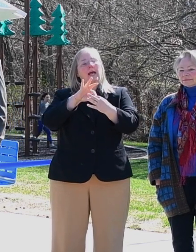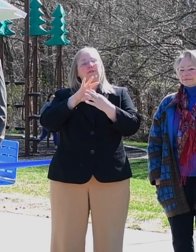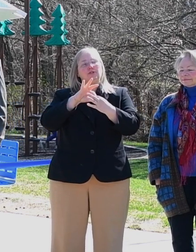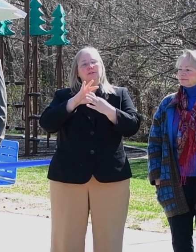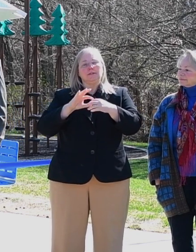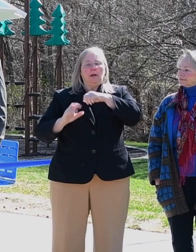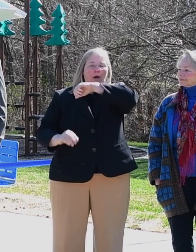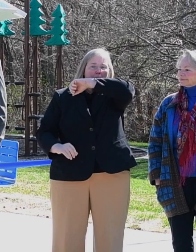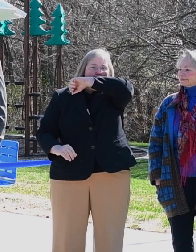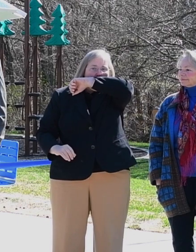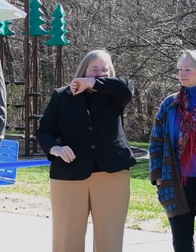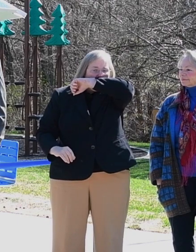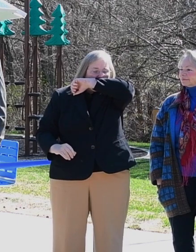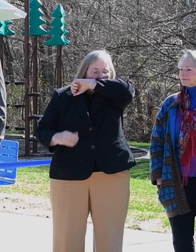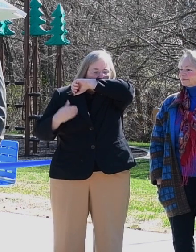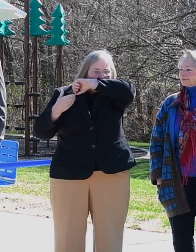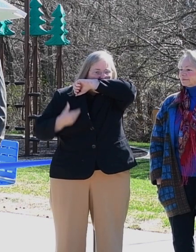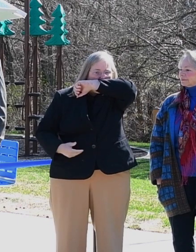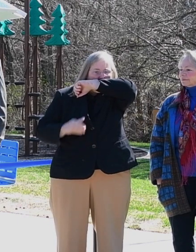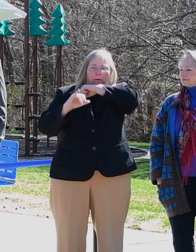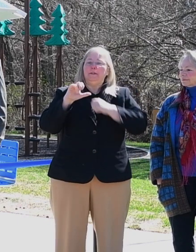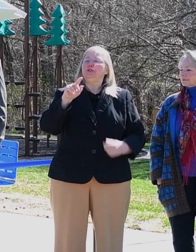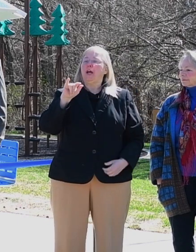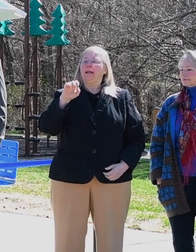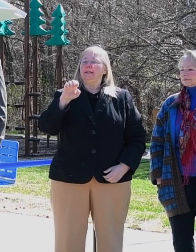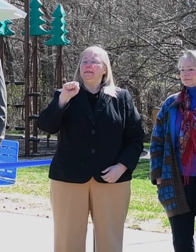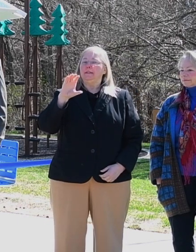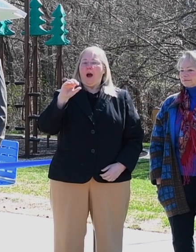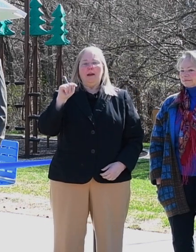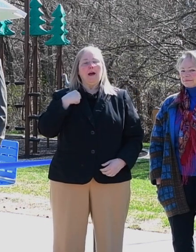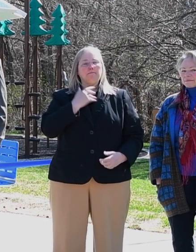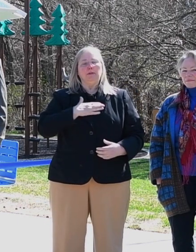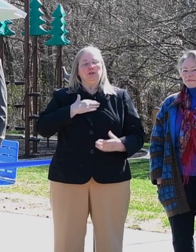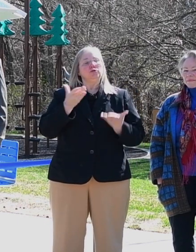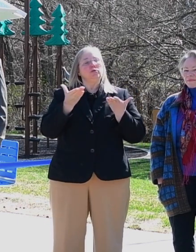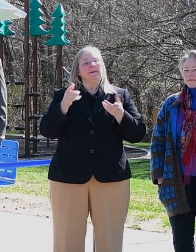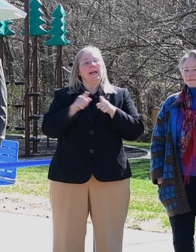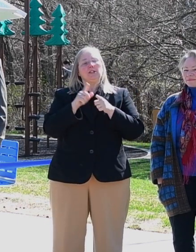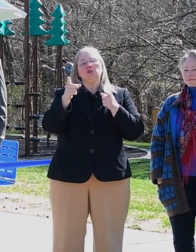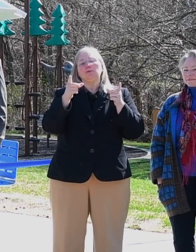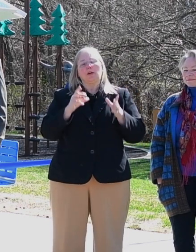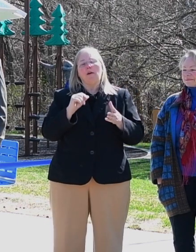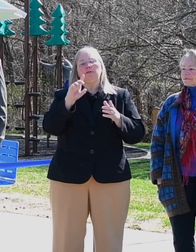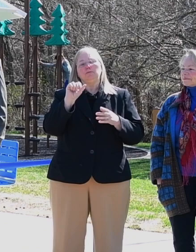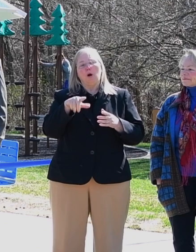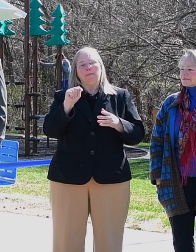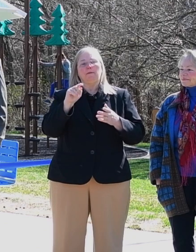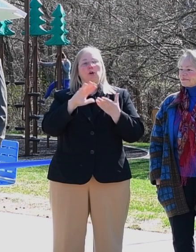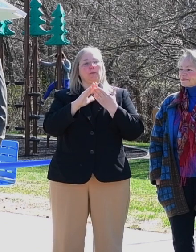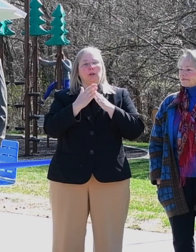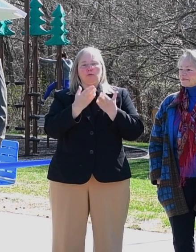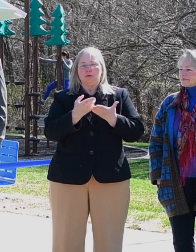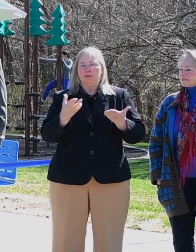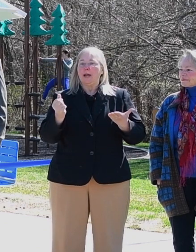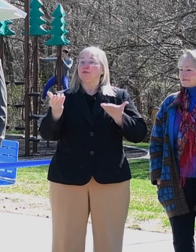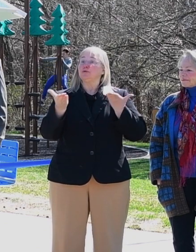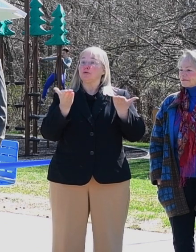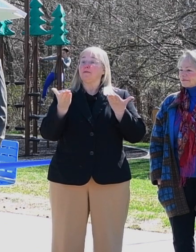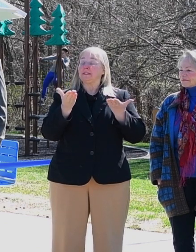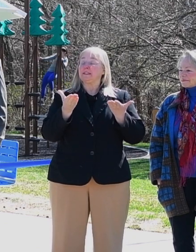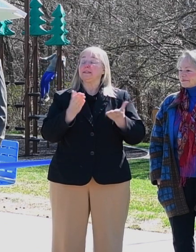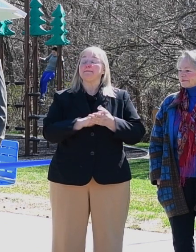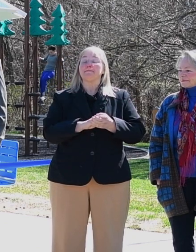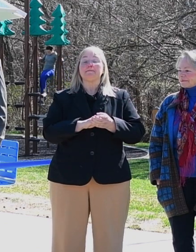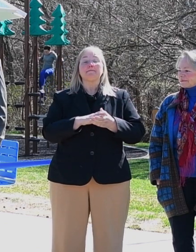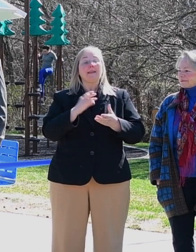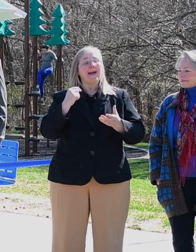I am Jackie Scott, and I have the pleasure of serving as the director of the Department of Community Resources and Services,